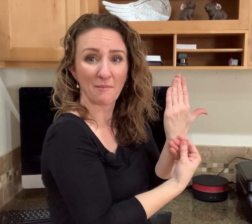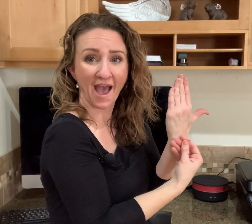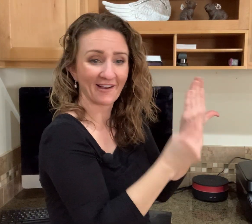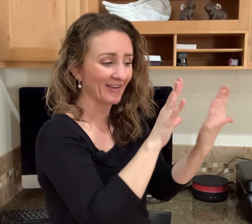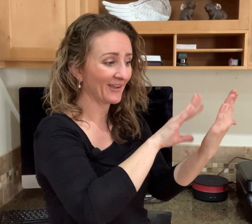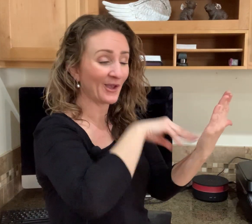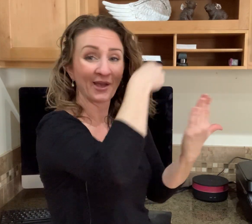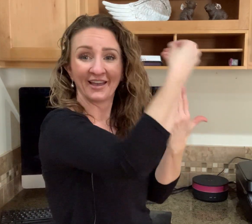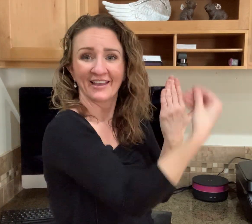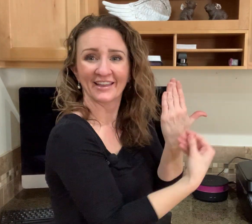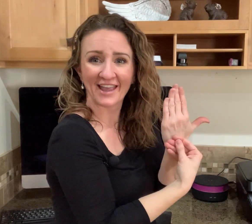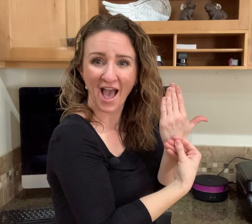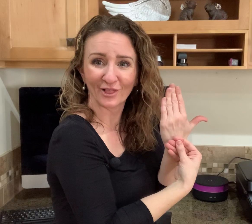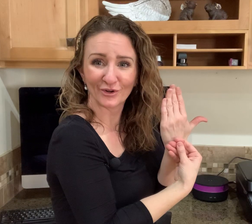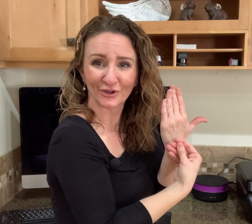back. Calendar.